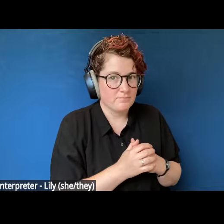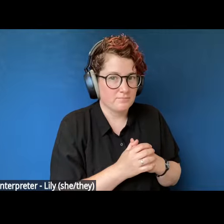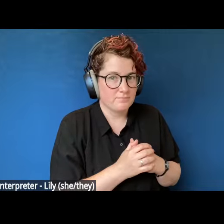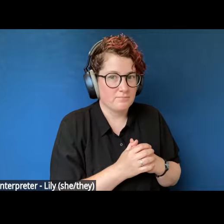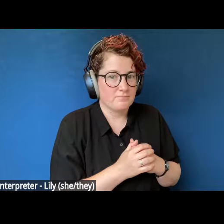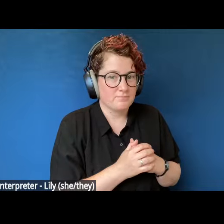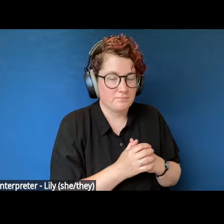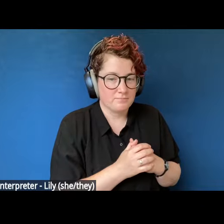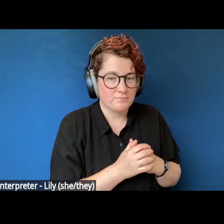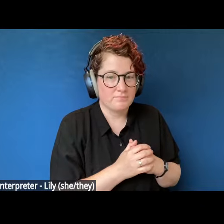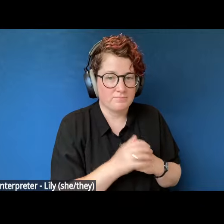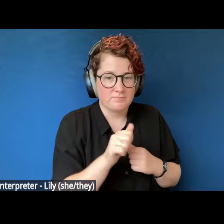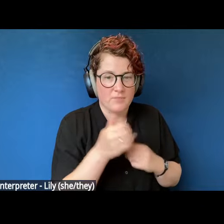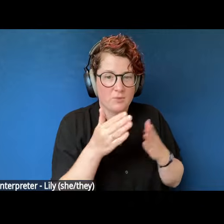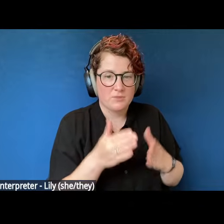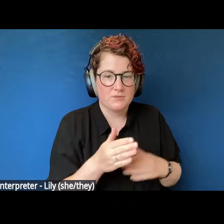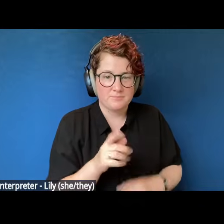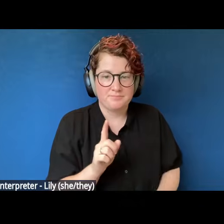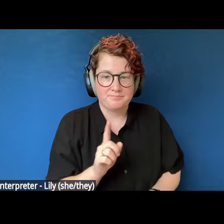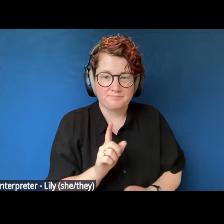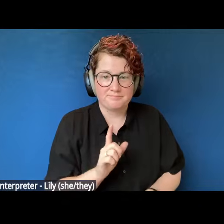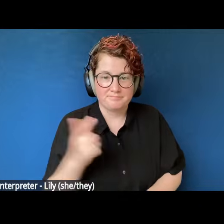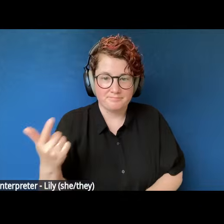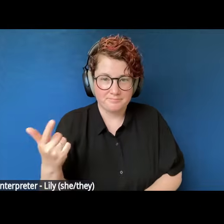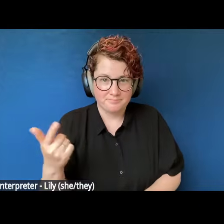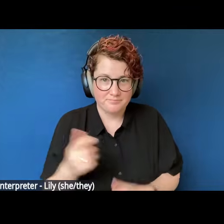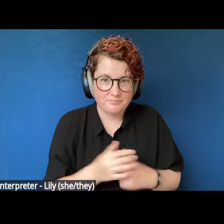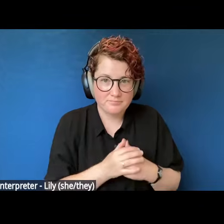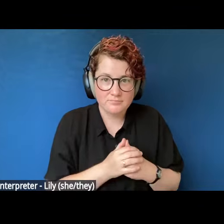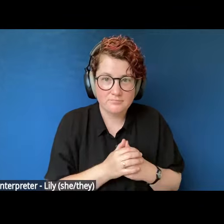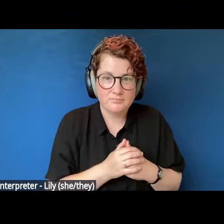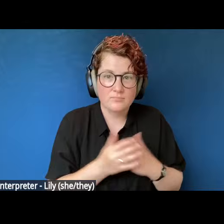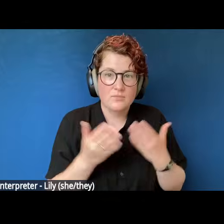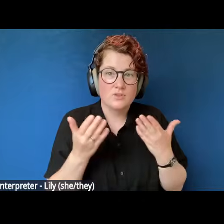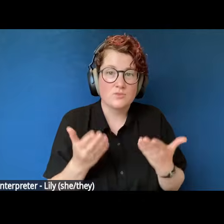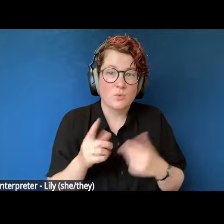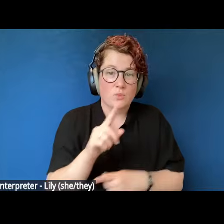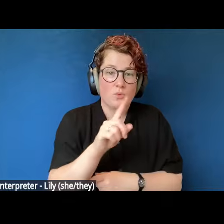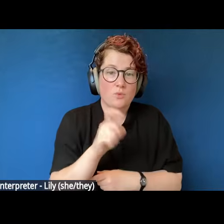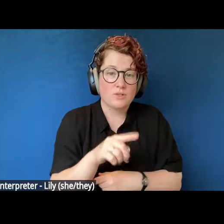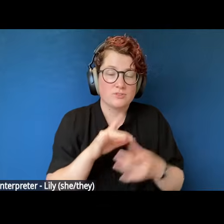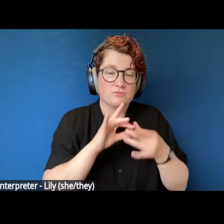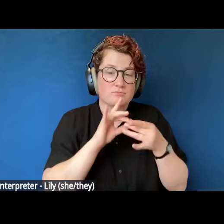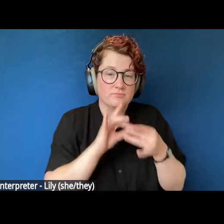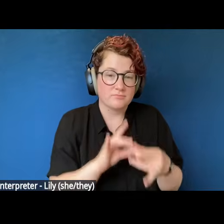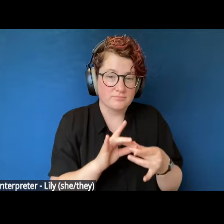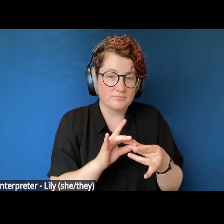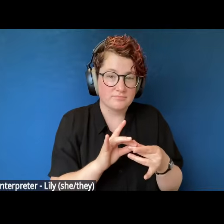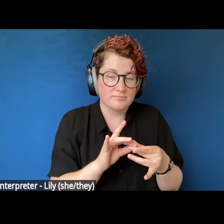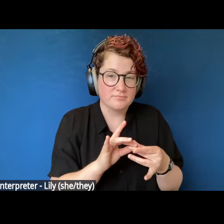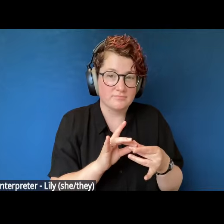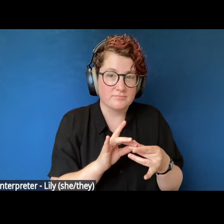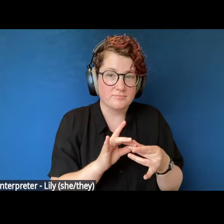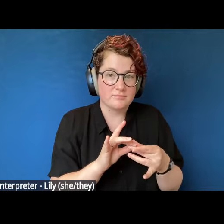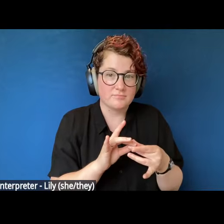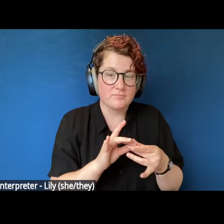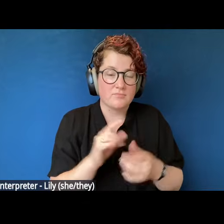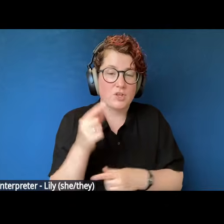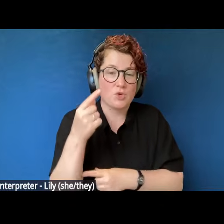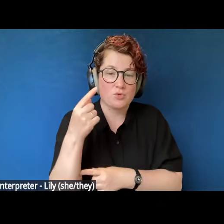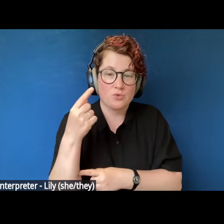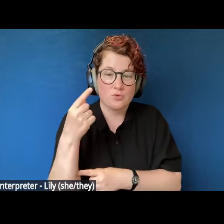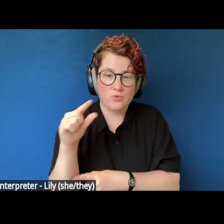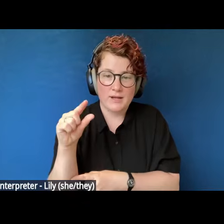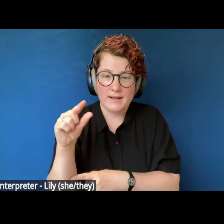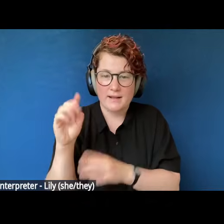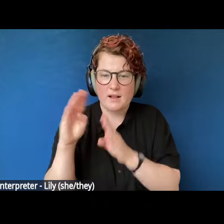Need me halfway. How generous of you. So the question is pertaining to greenhouse gas emissions,